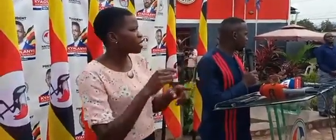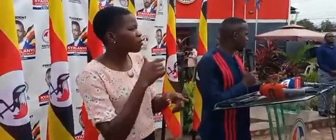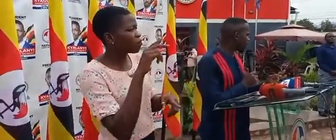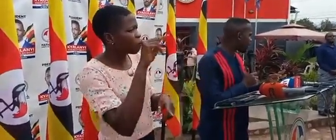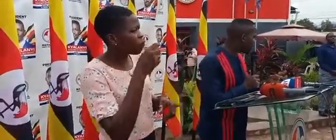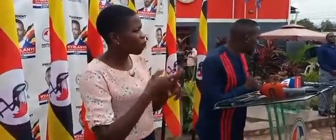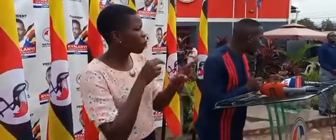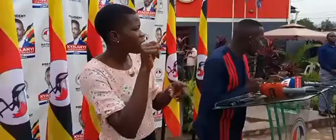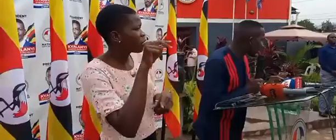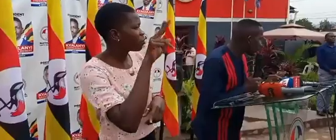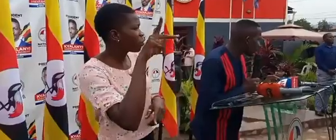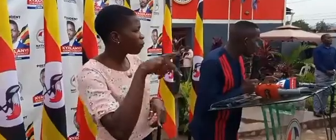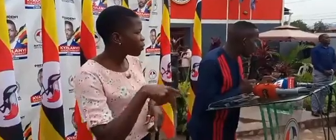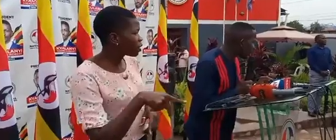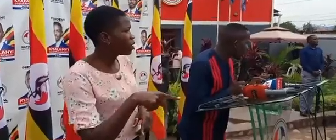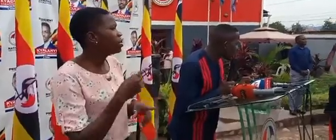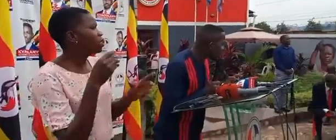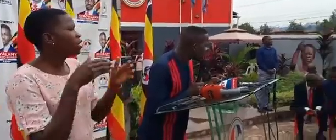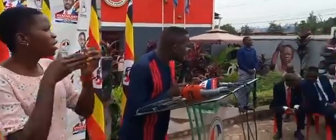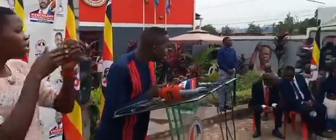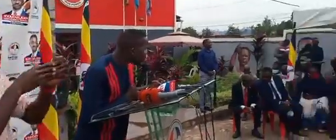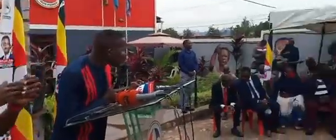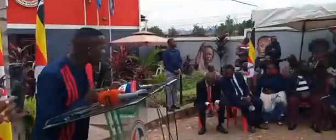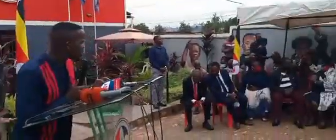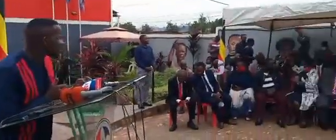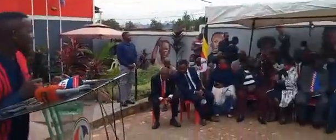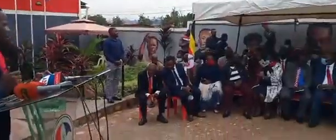presidents. Are we okay there?